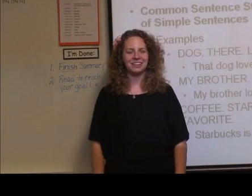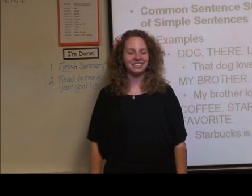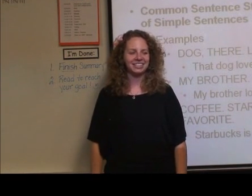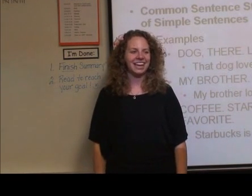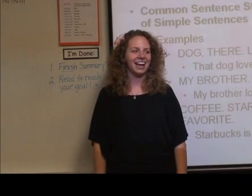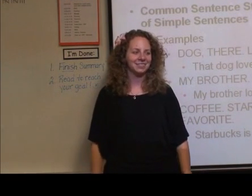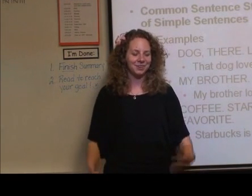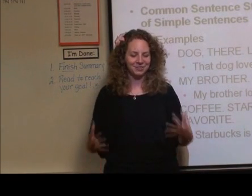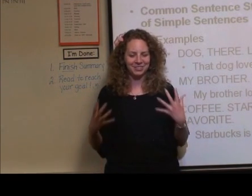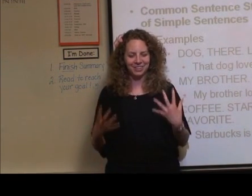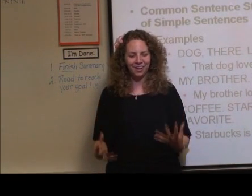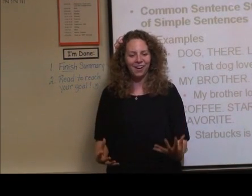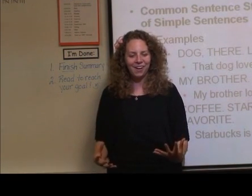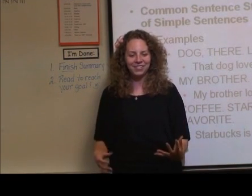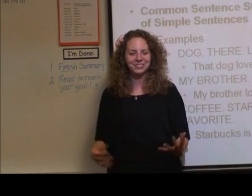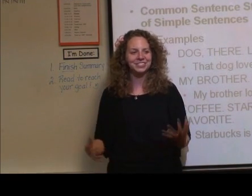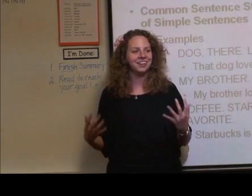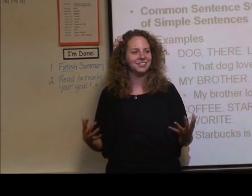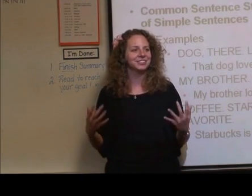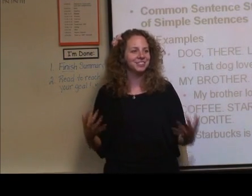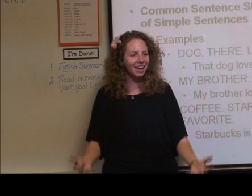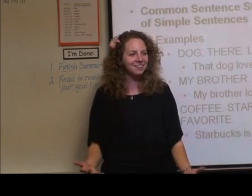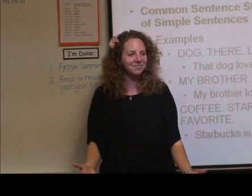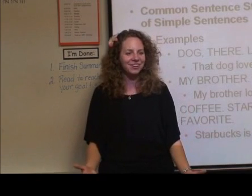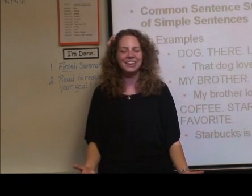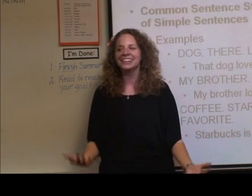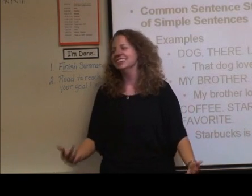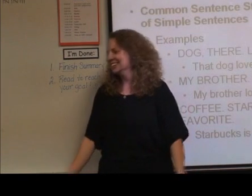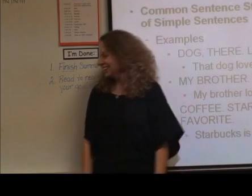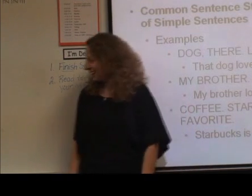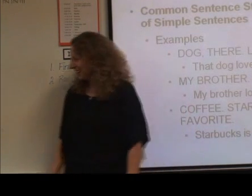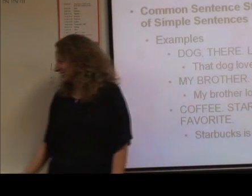didn't get to ask him. I was just like, oh, there's another sign for it.